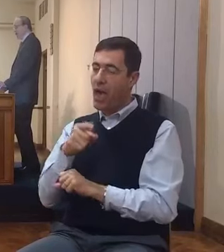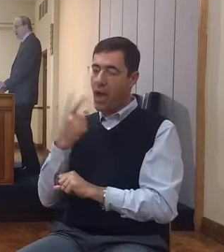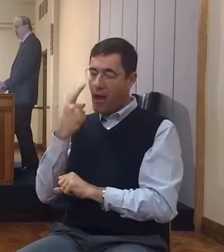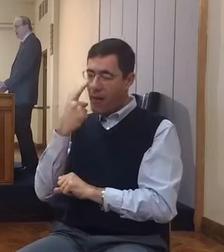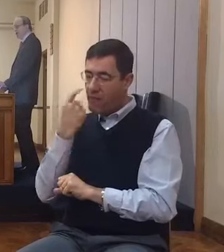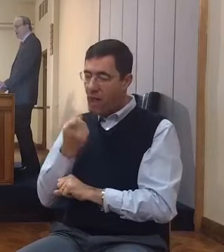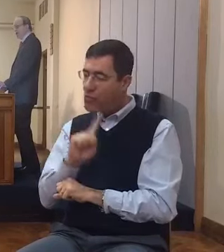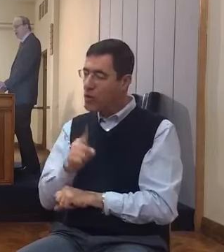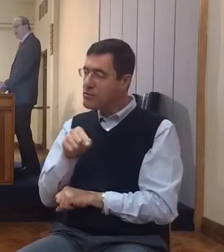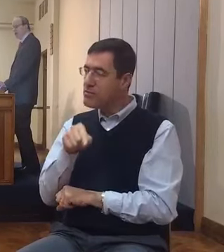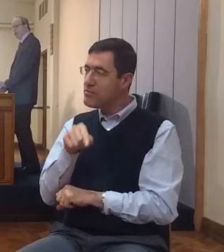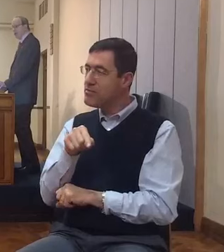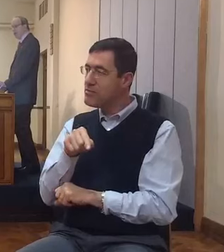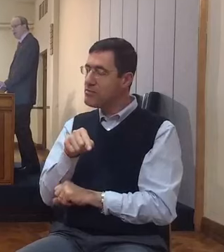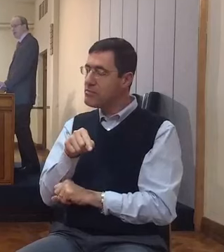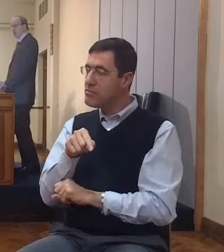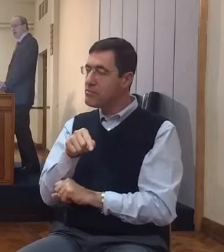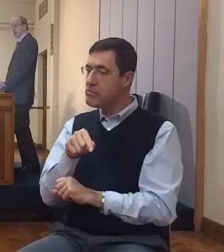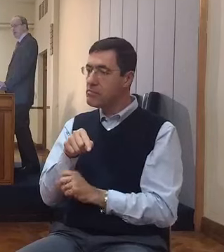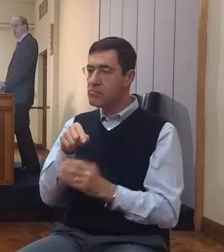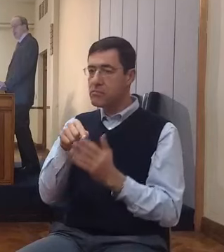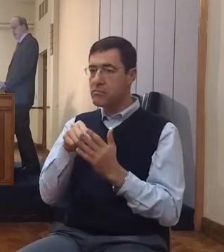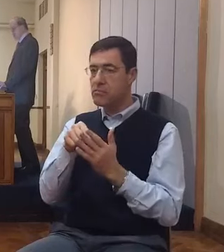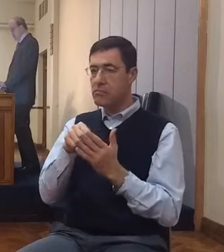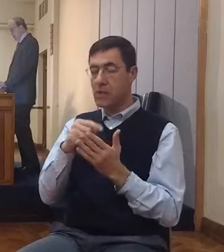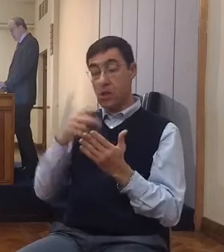Joshua isn't mentioned once.